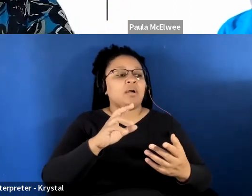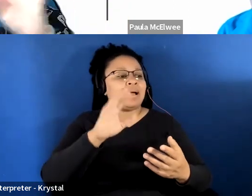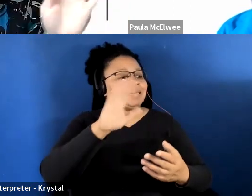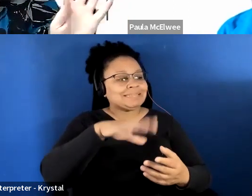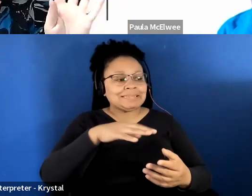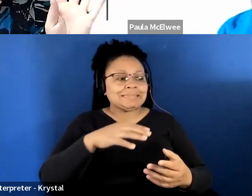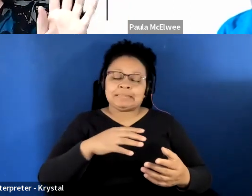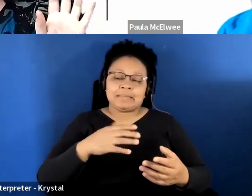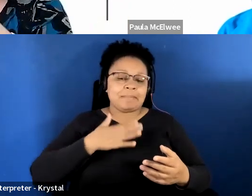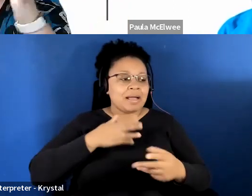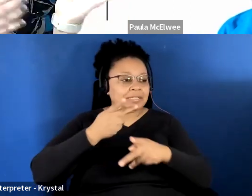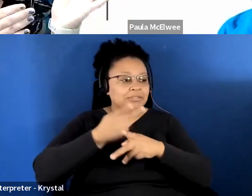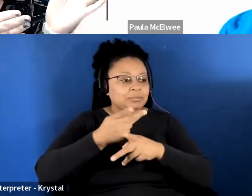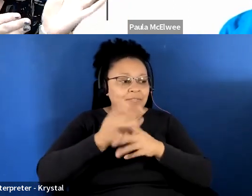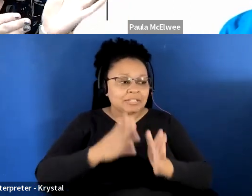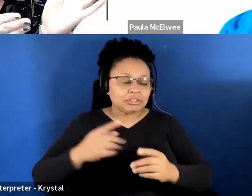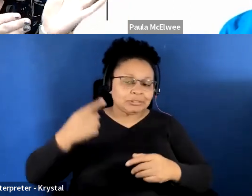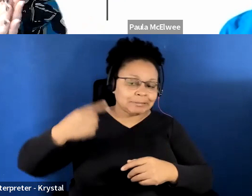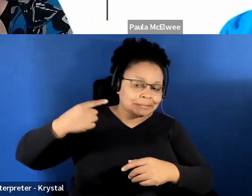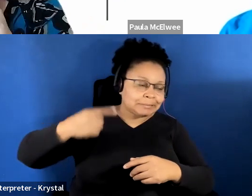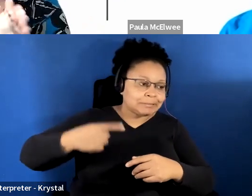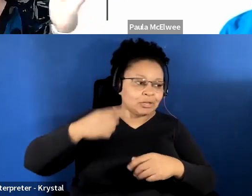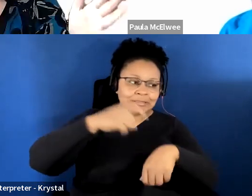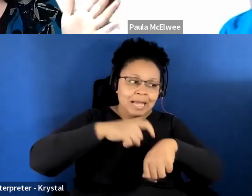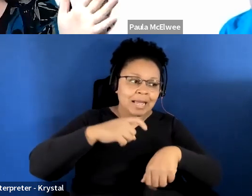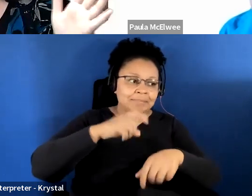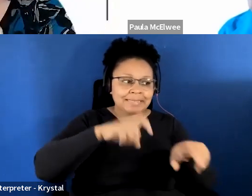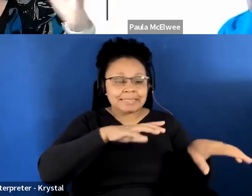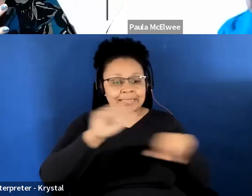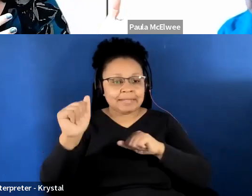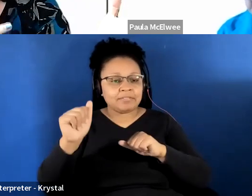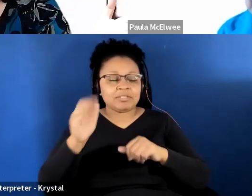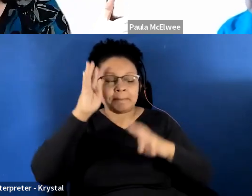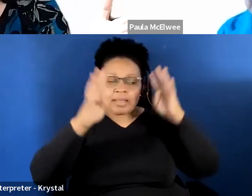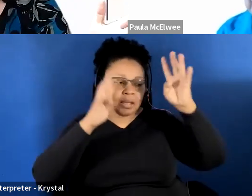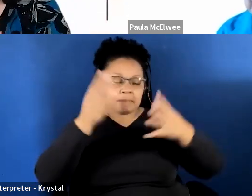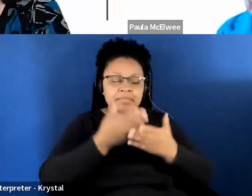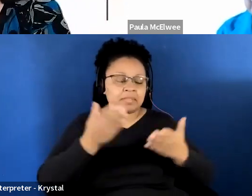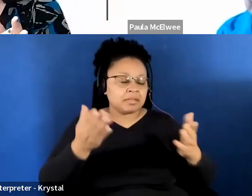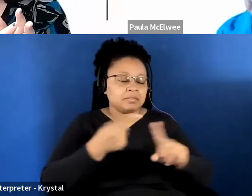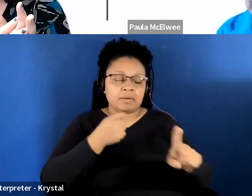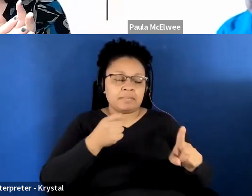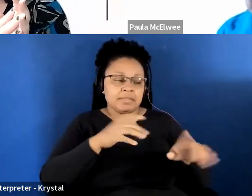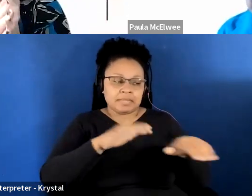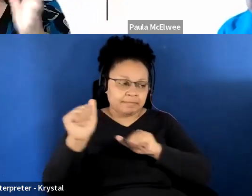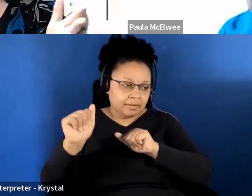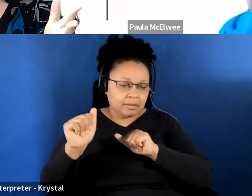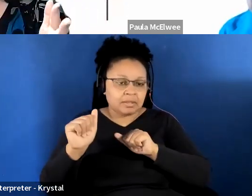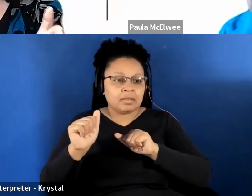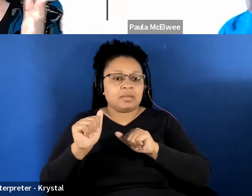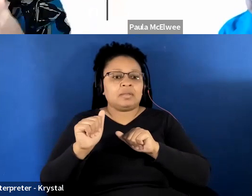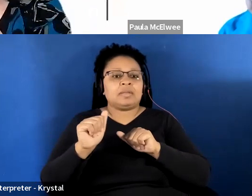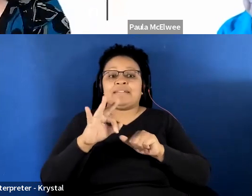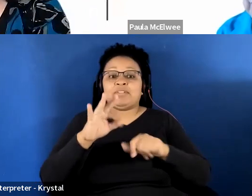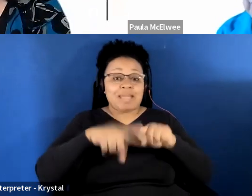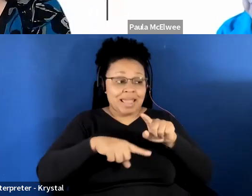us. Whatever excuse you have to make, get out. If you can't leave, they're blocking you from leaving. Call